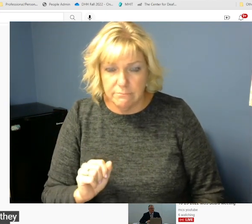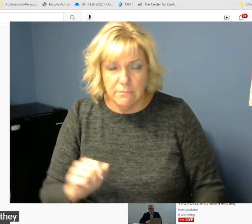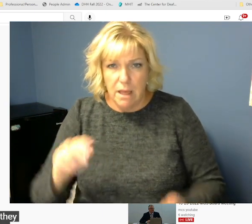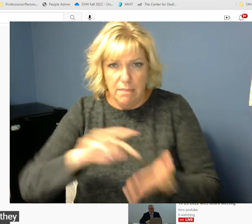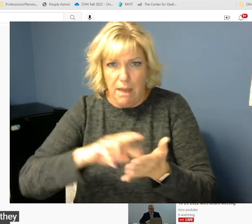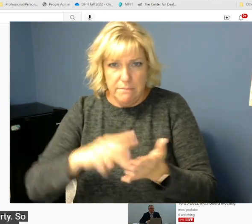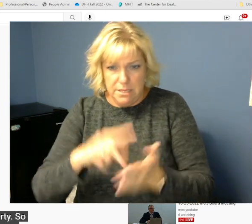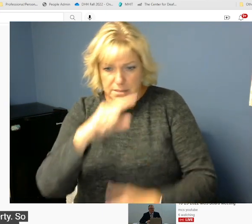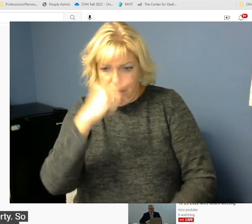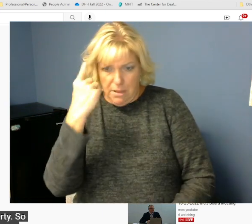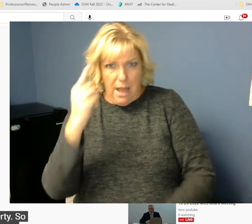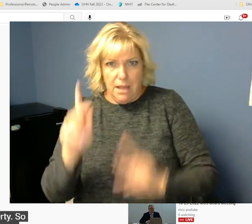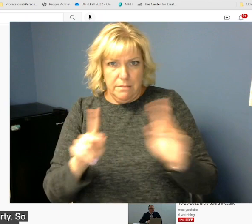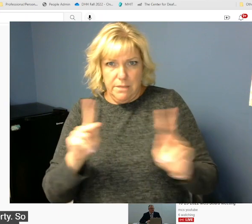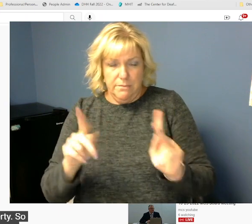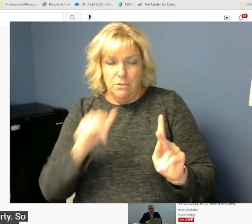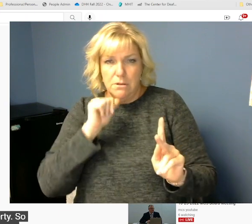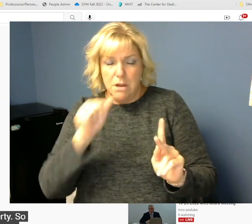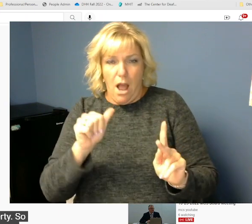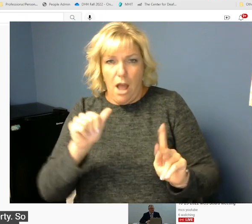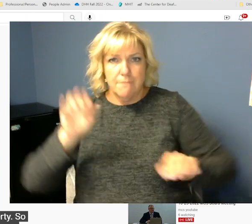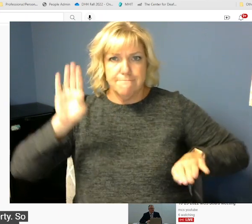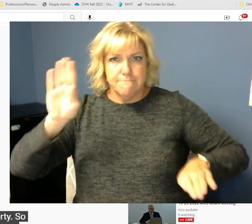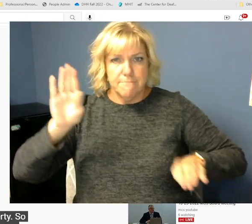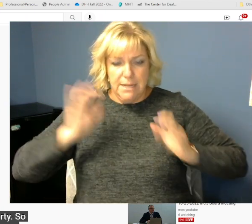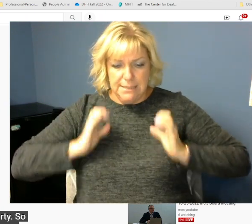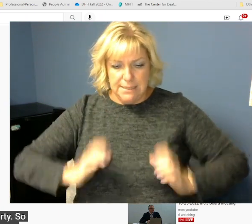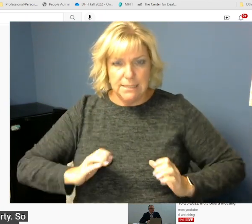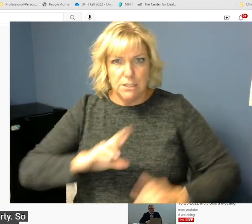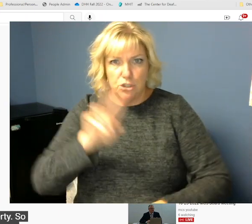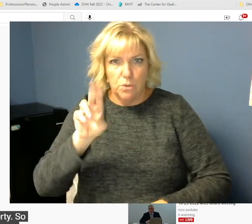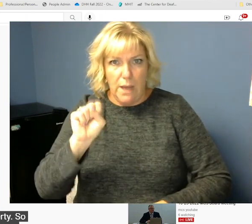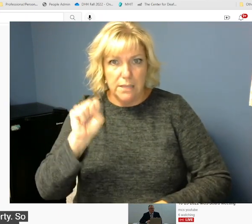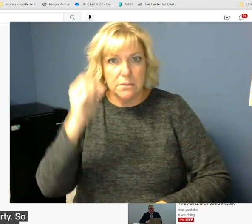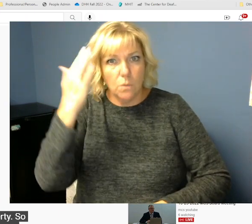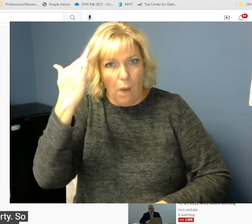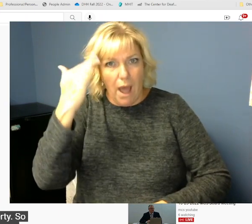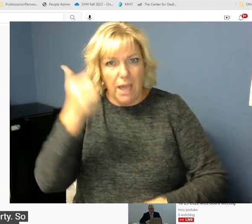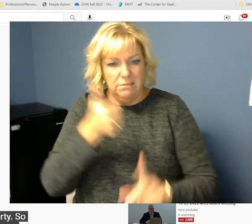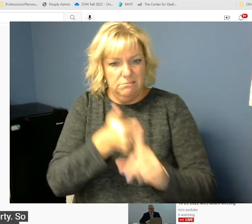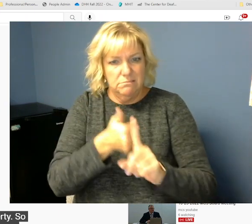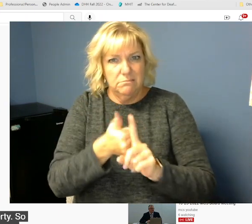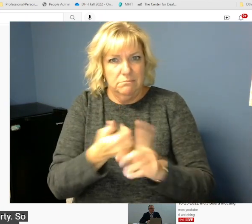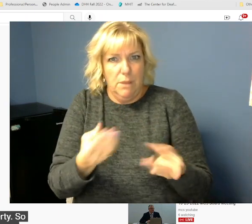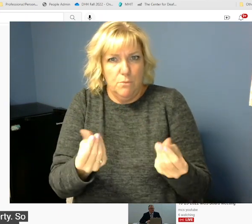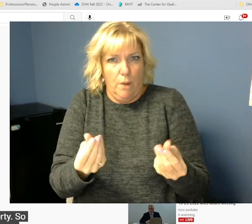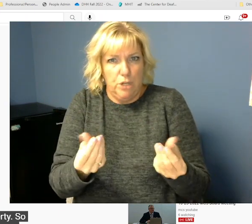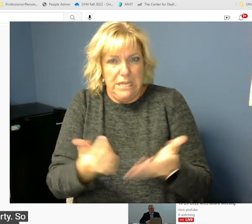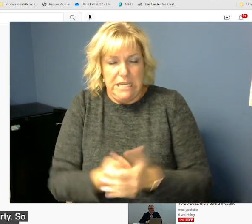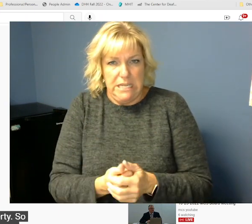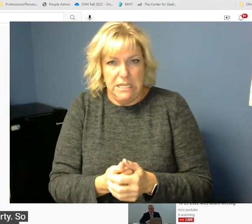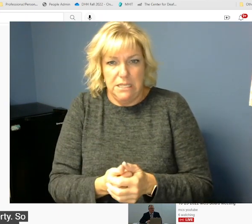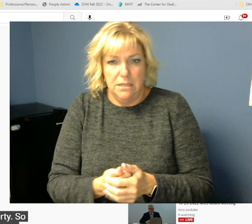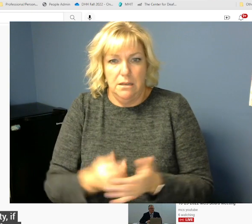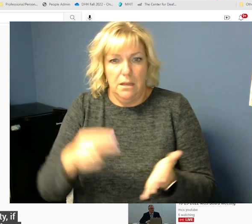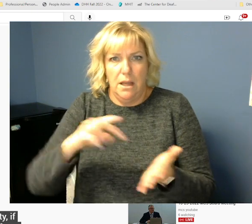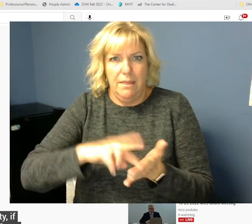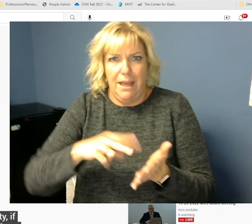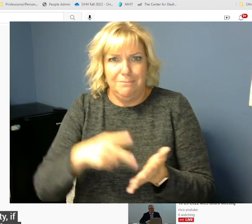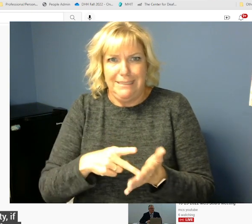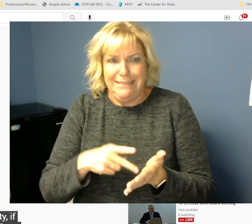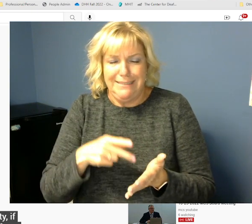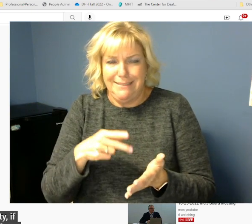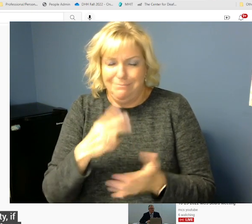citizens of the United States because they were considered property. So already Scott's case is not looking very